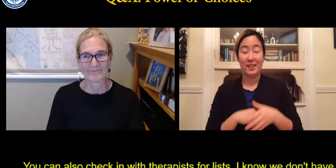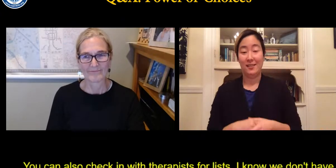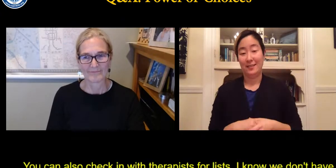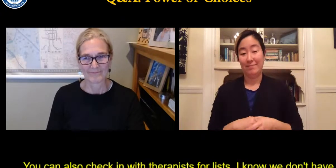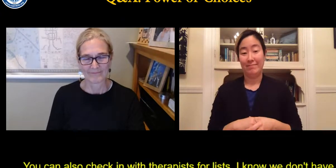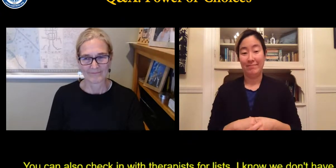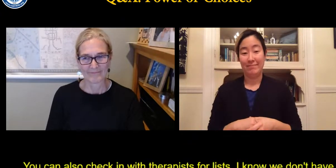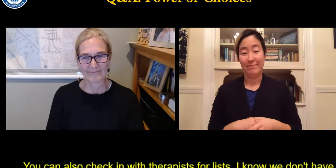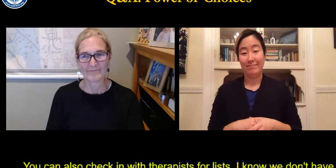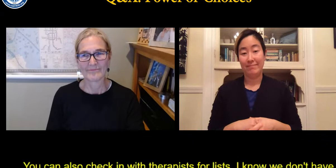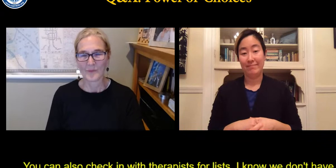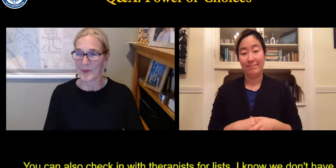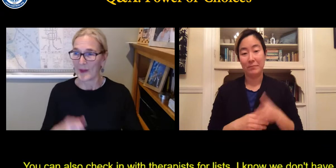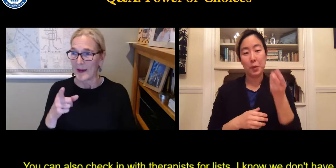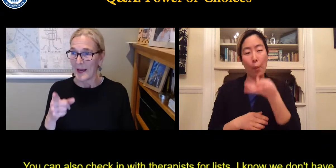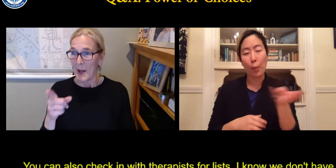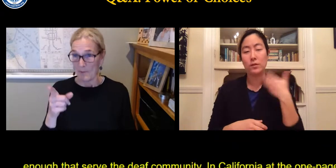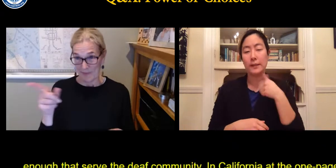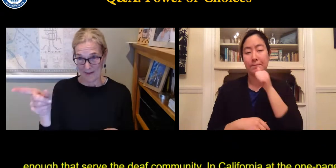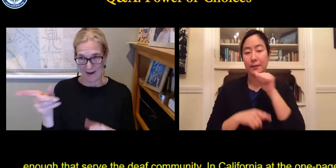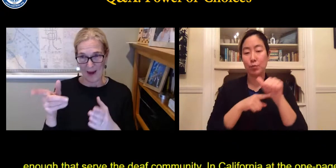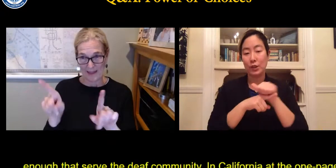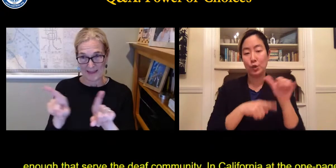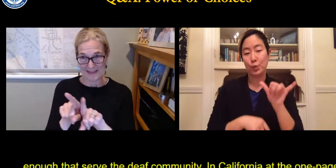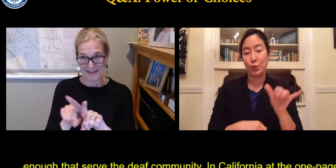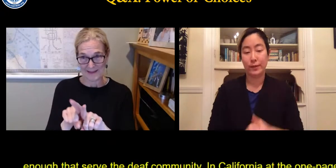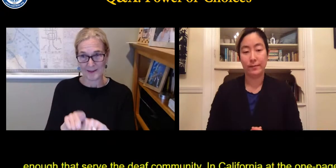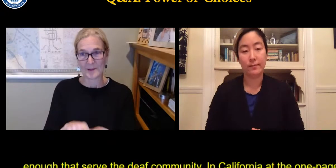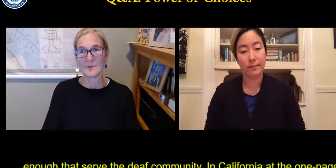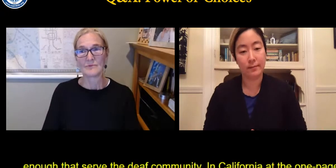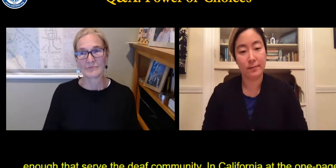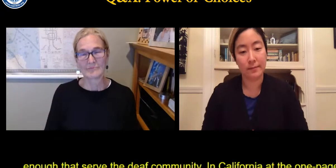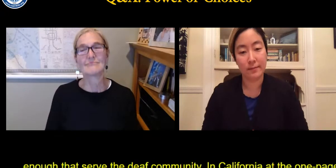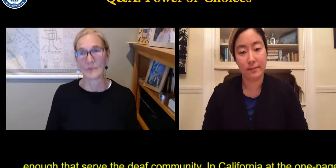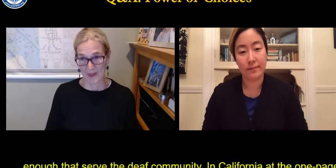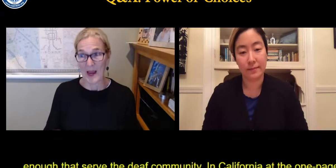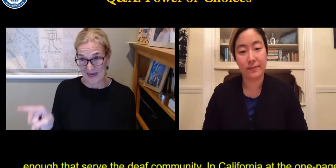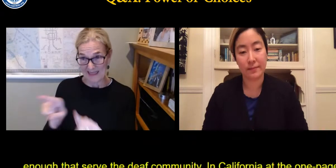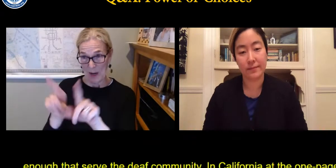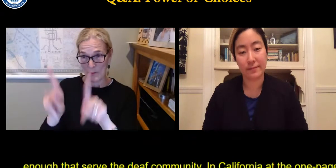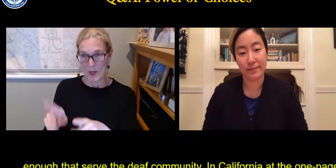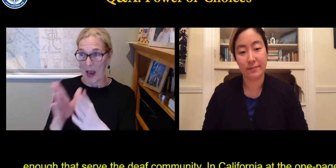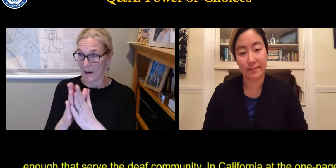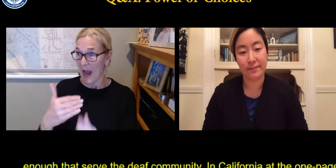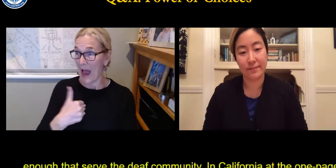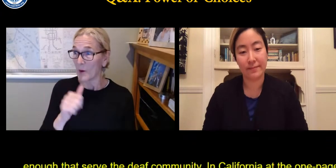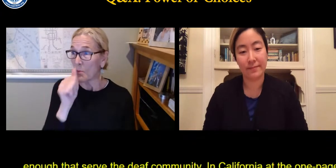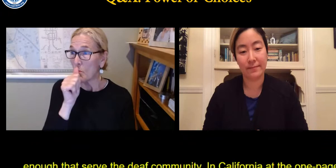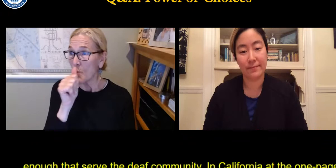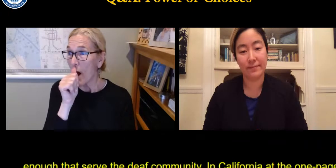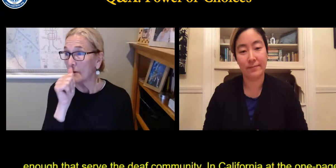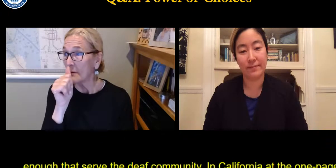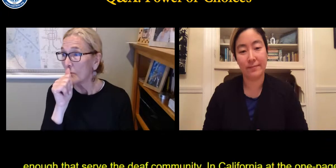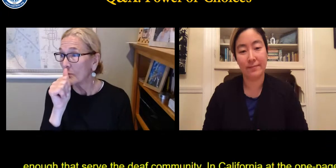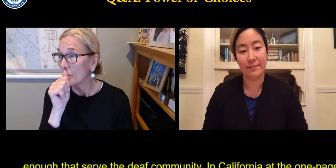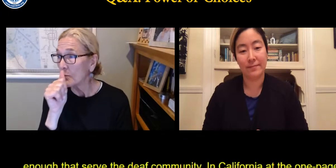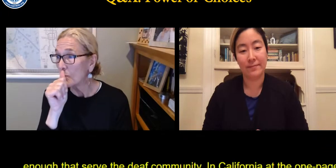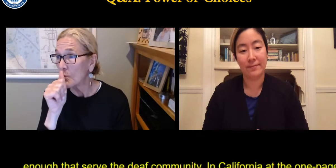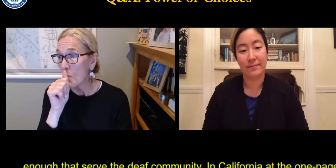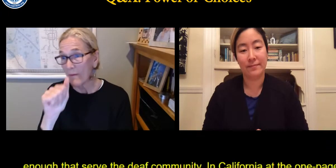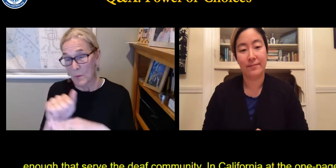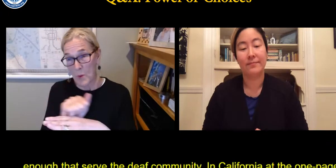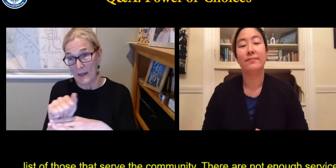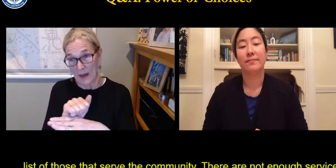Service providers, which means you've got to use family, friends, references, and also look into private